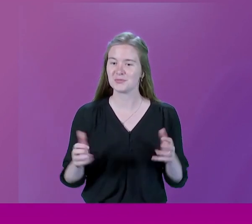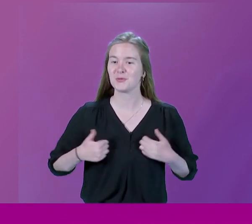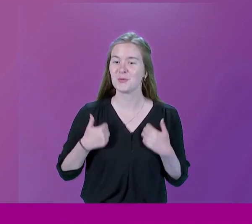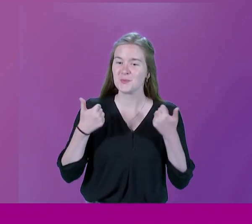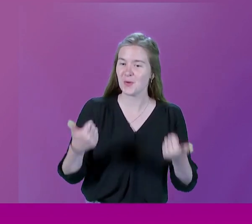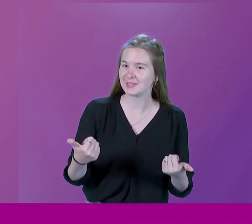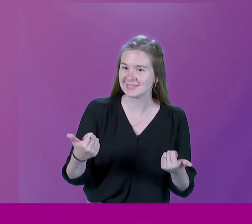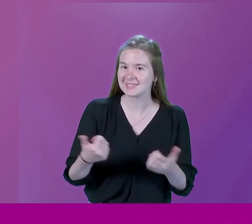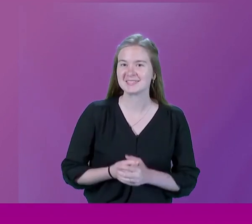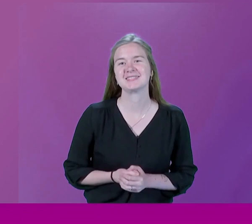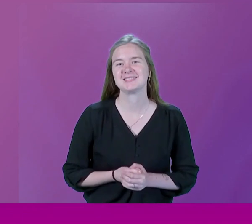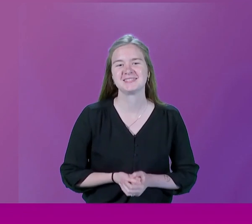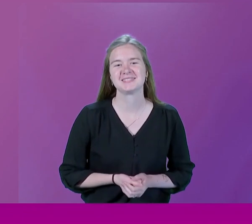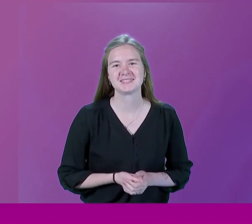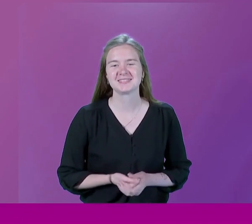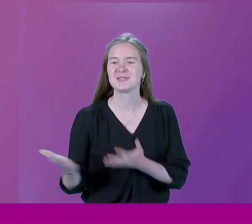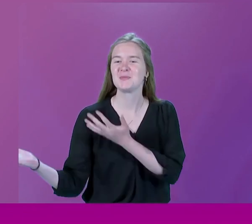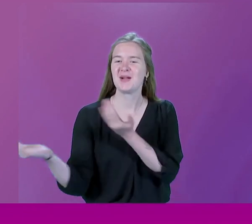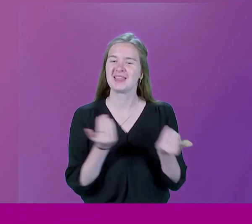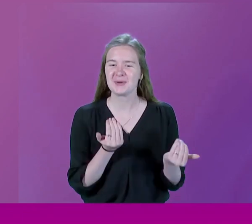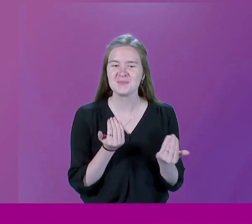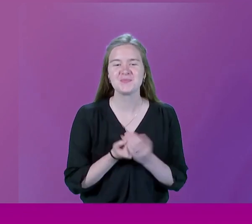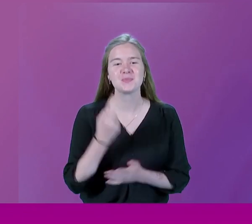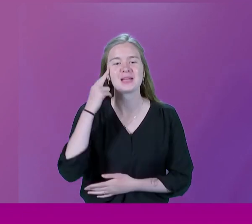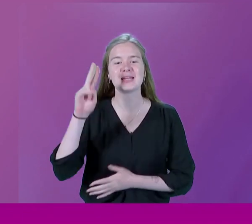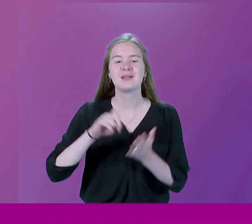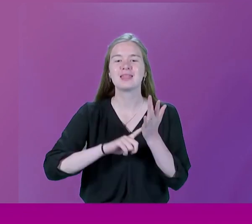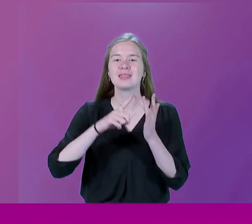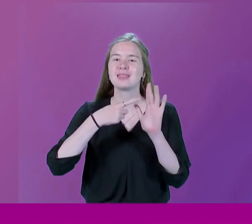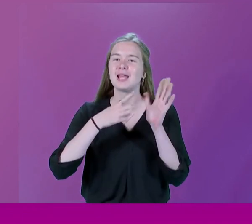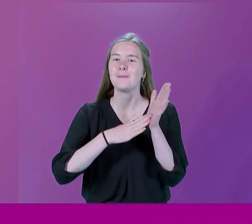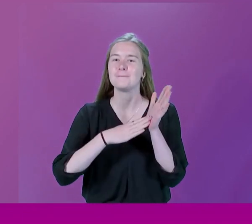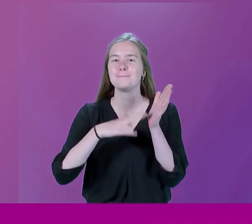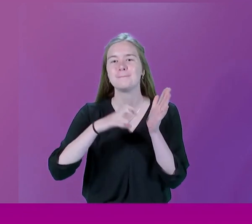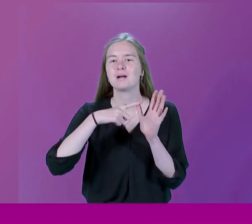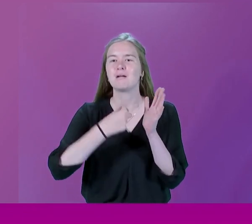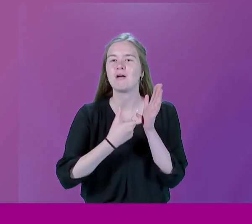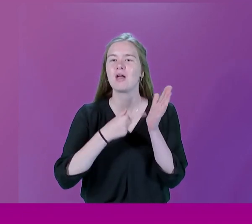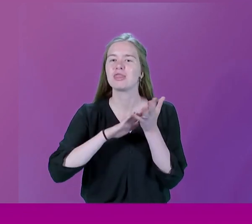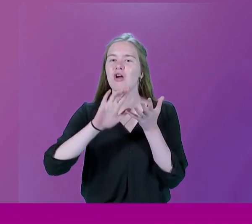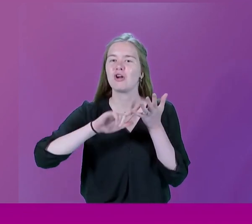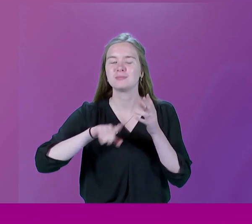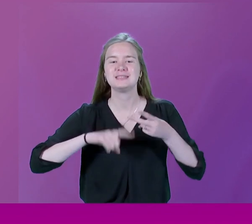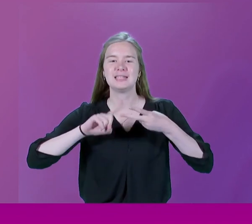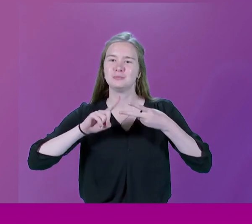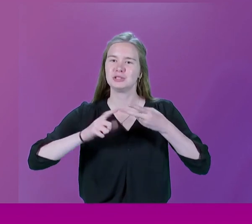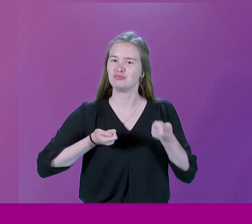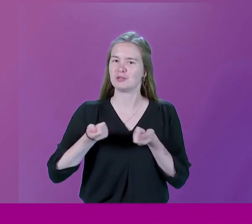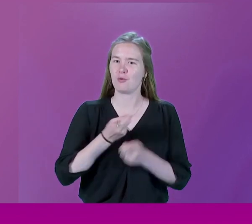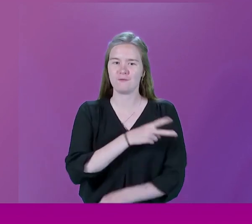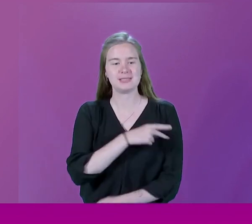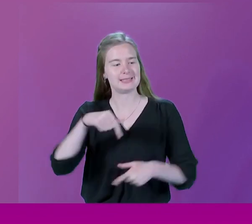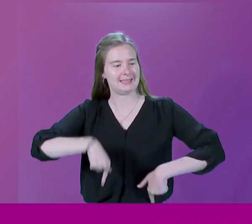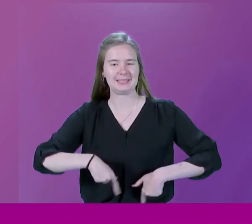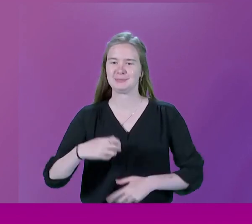Good morning still, I think. Welcome. My name is Liam MacArthur. I am one of the Deputy Presiding Officers here in the